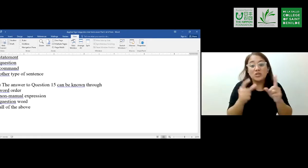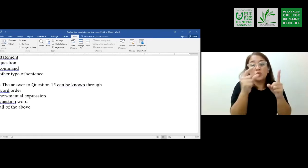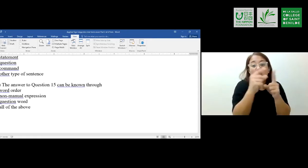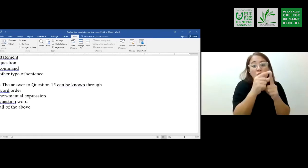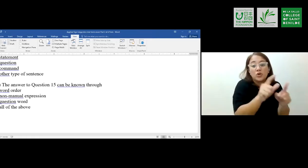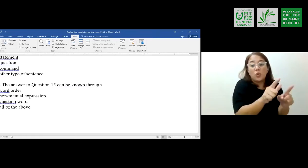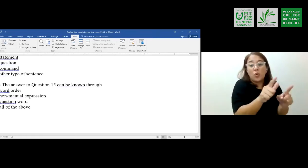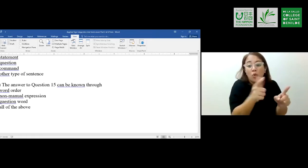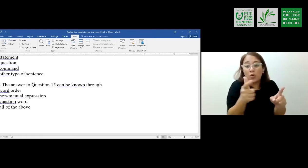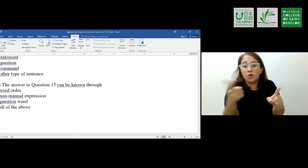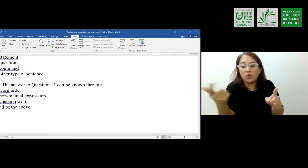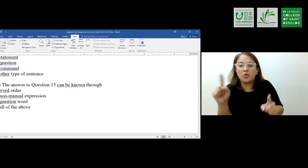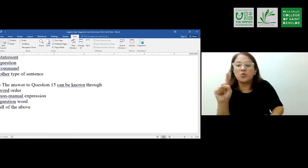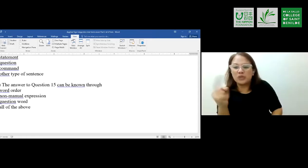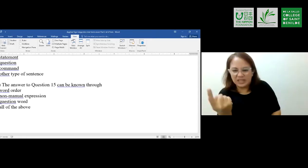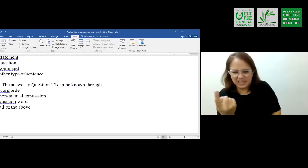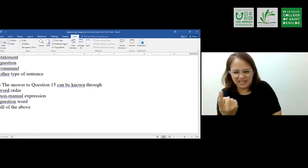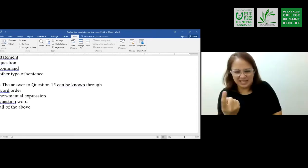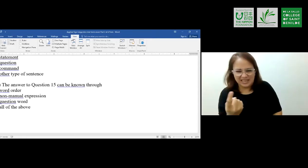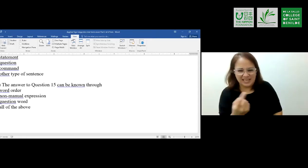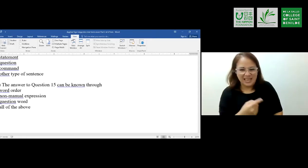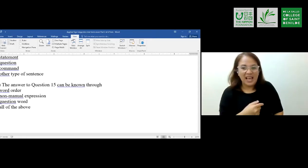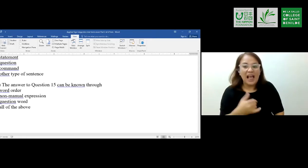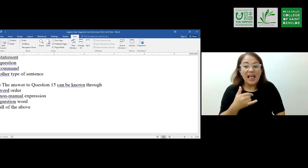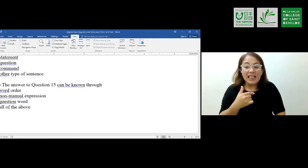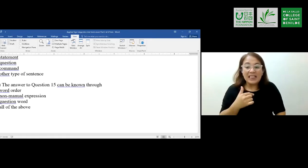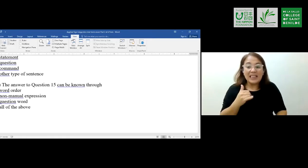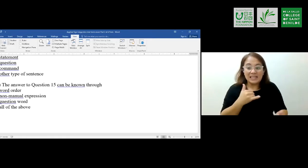Okay, so that's what we typically think about being the most important